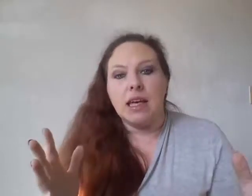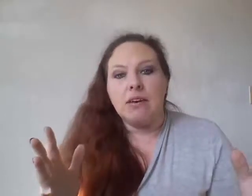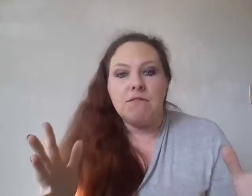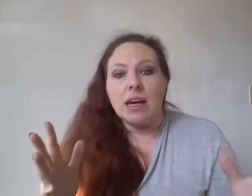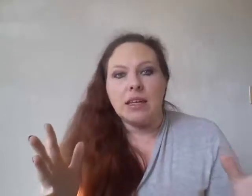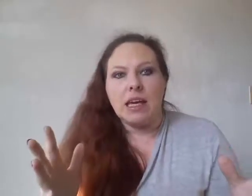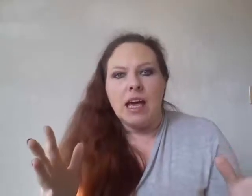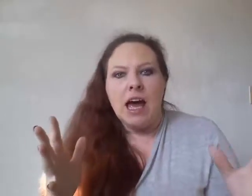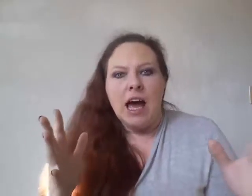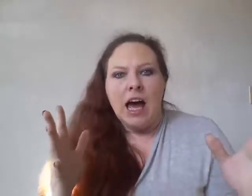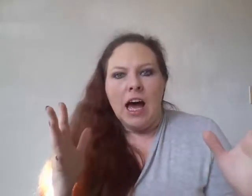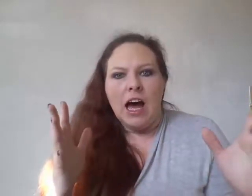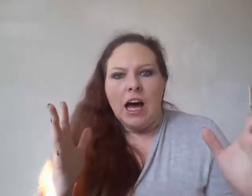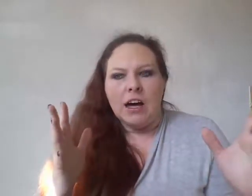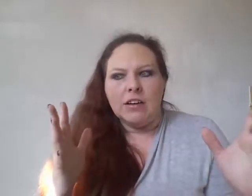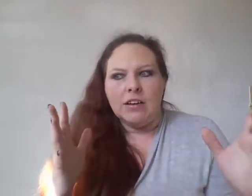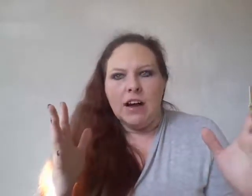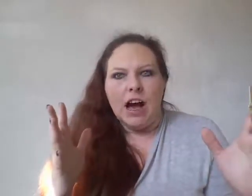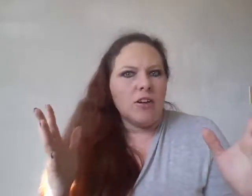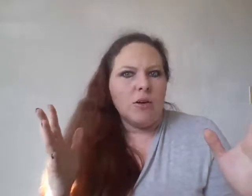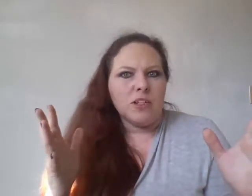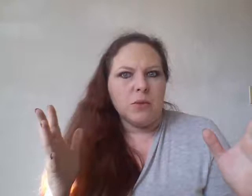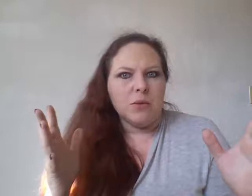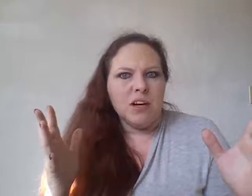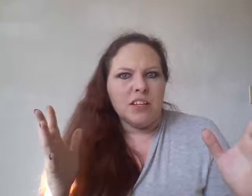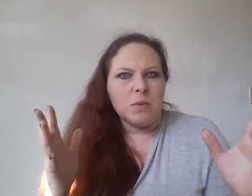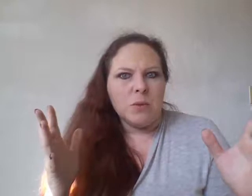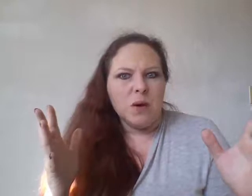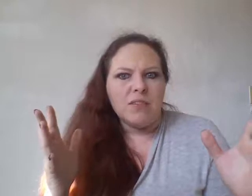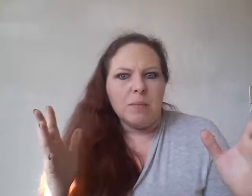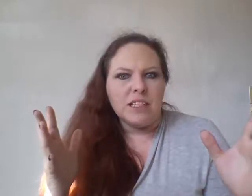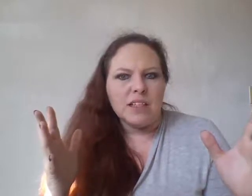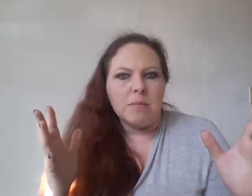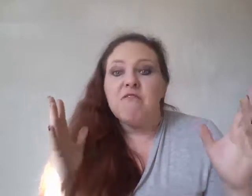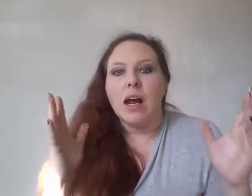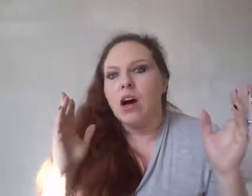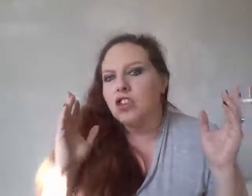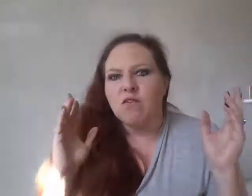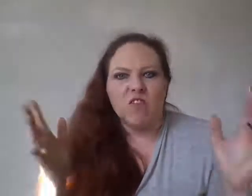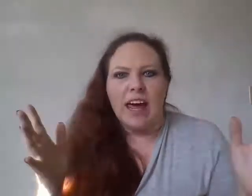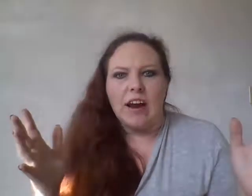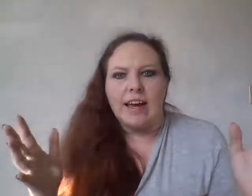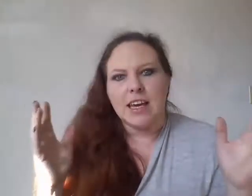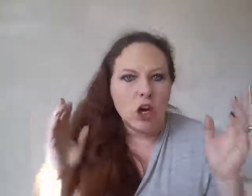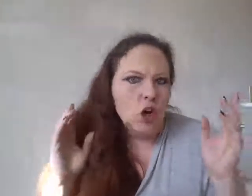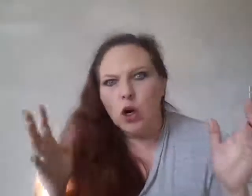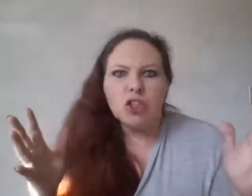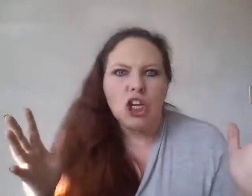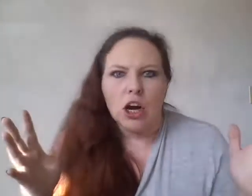finally, I don't know which one it was, but one of them tells him, fine, I'll just flat out ask it. Who shot her?